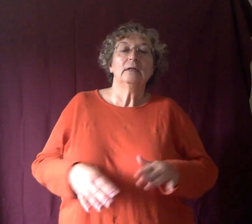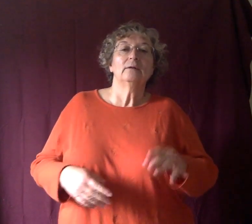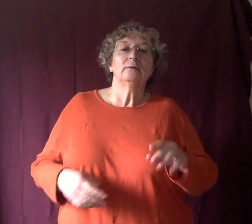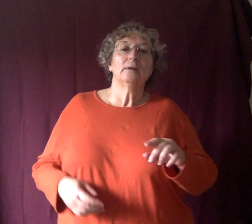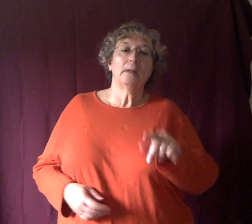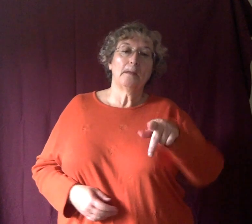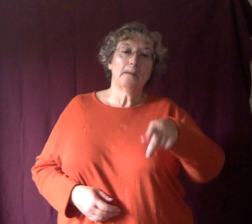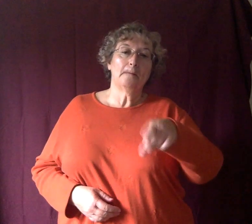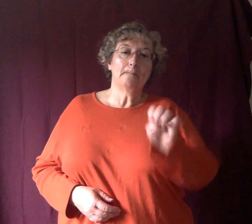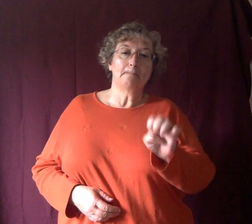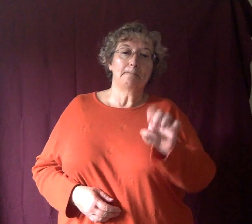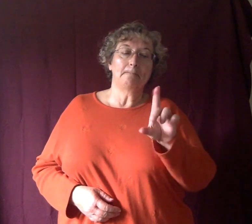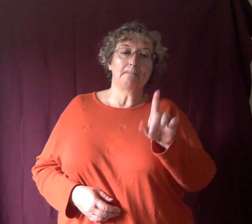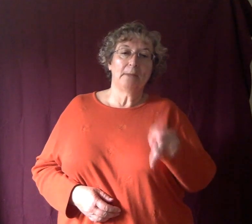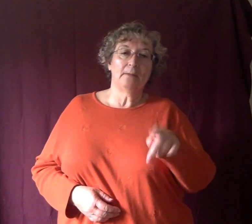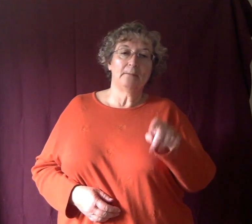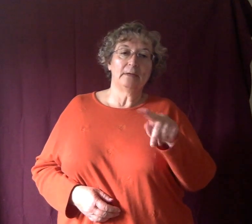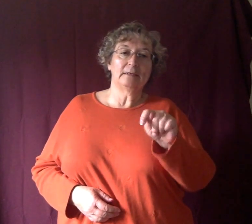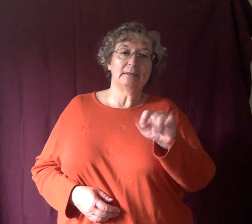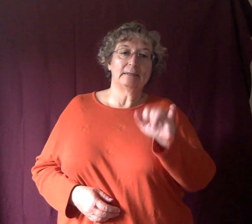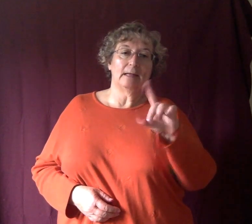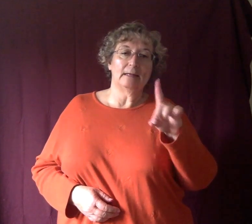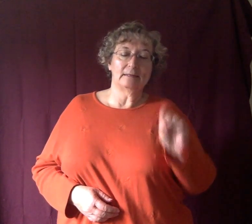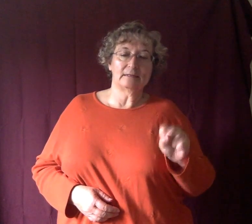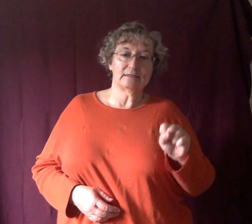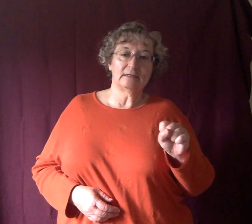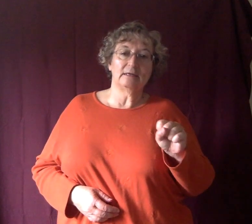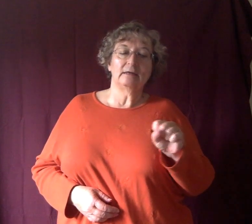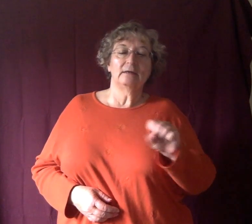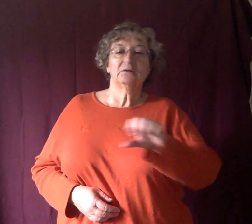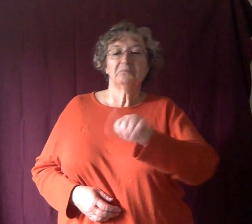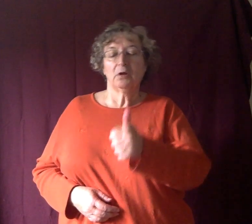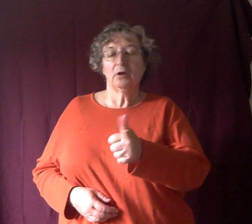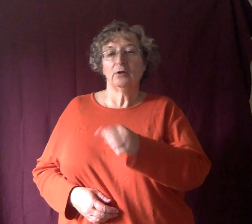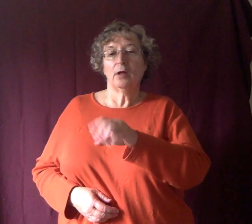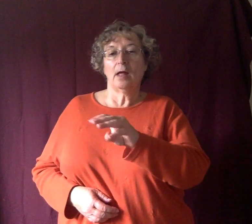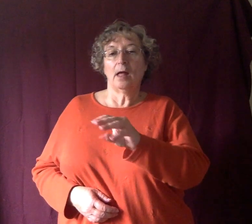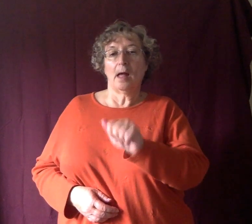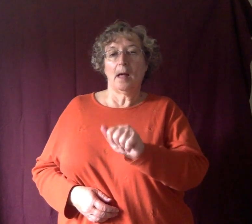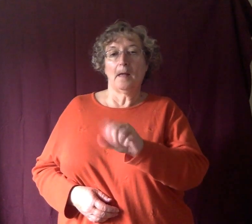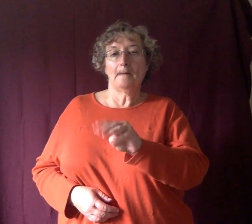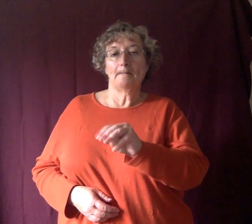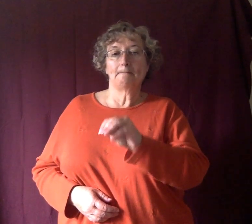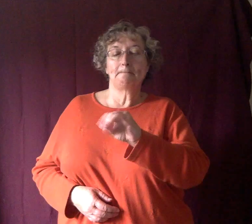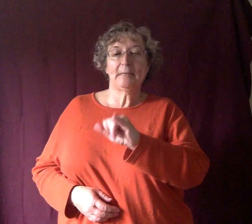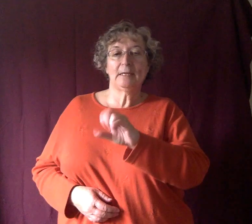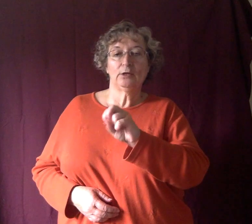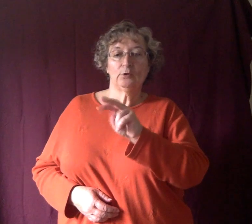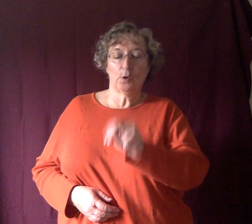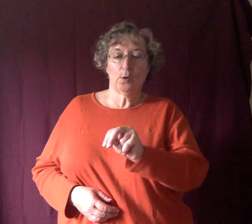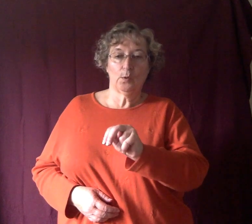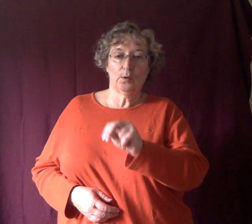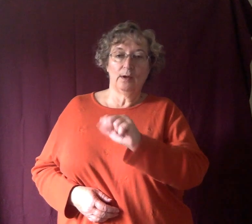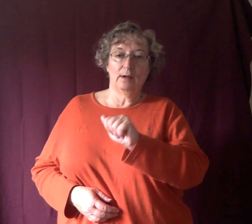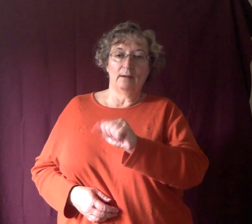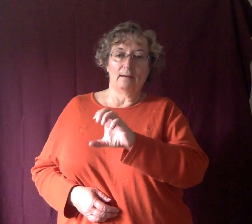be broken down into smaller structures known as amino acids, and the remaining sugars that have not yet been broken down in your mouth will be